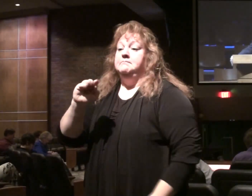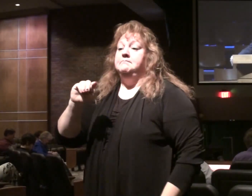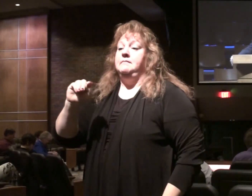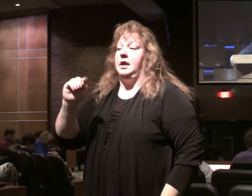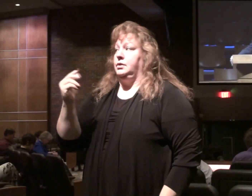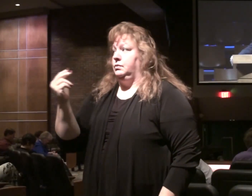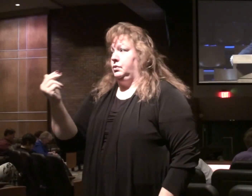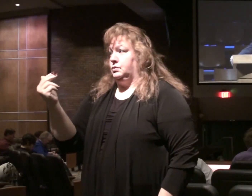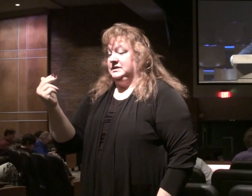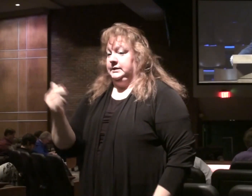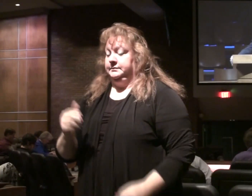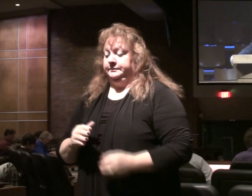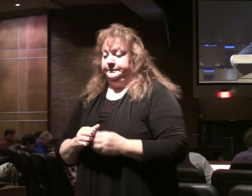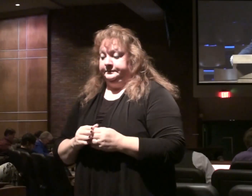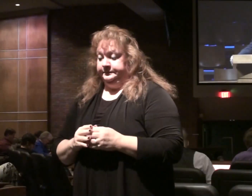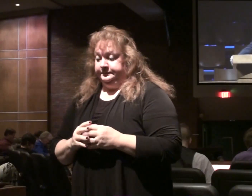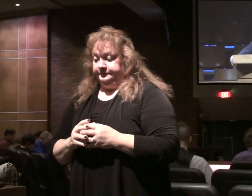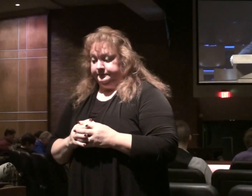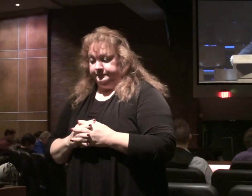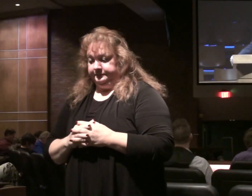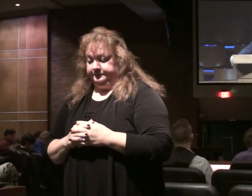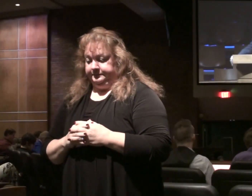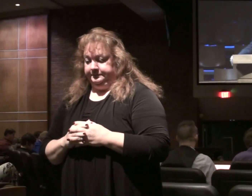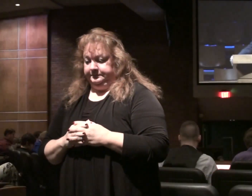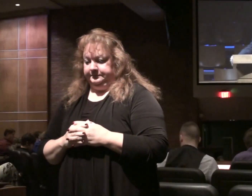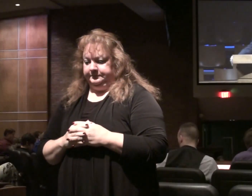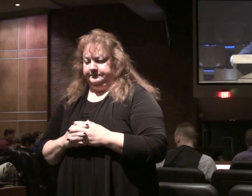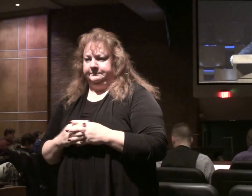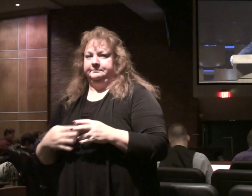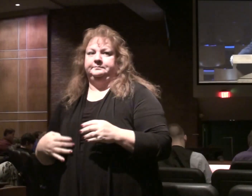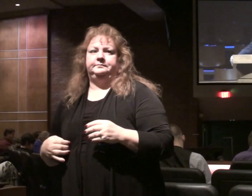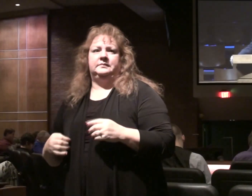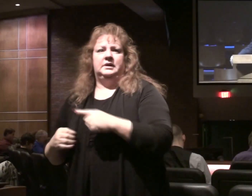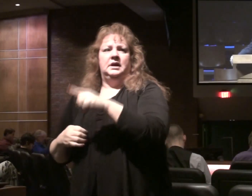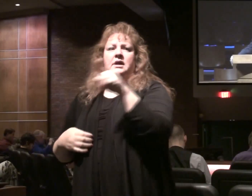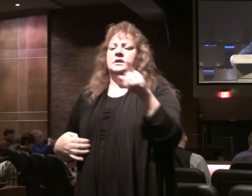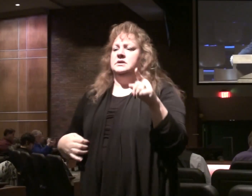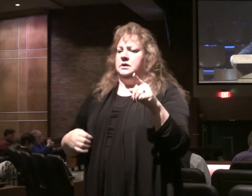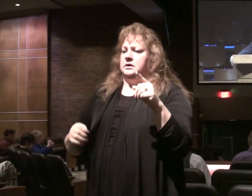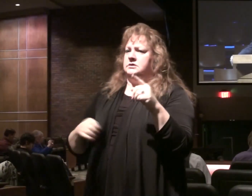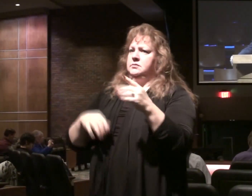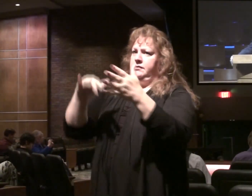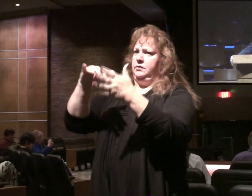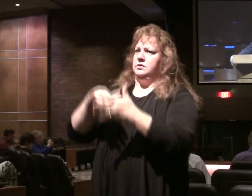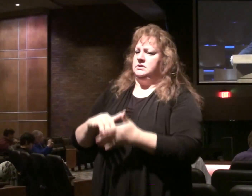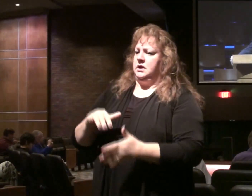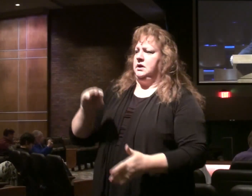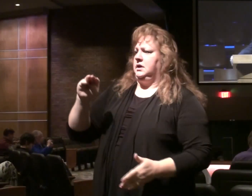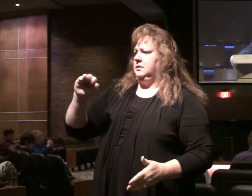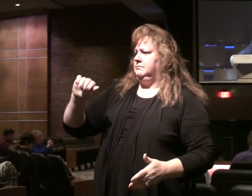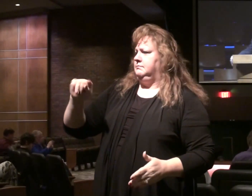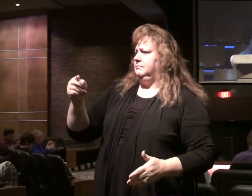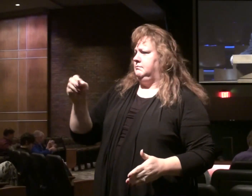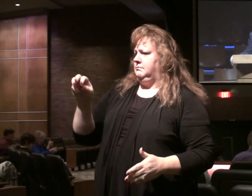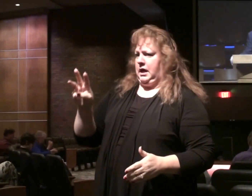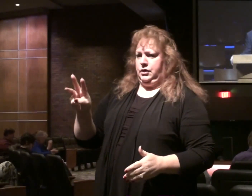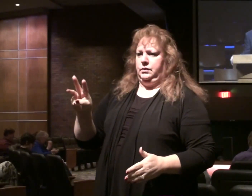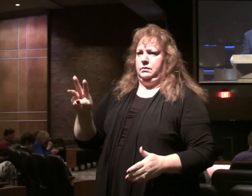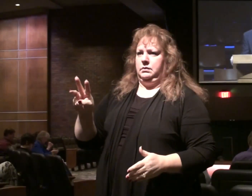13 this week. And I know some of you are studying the Gospel of Matthew